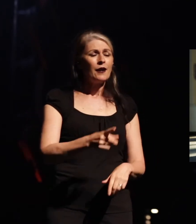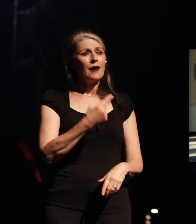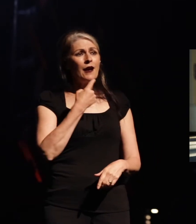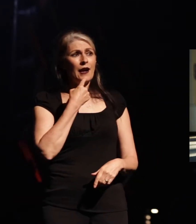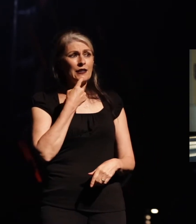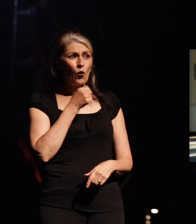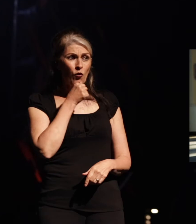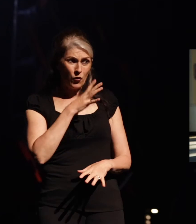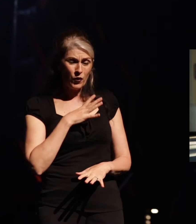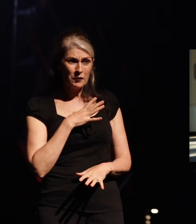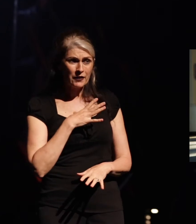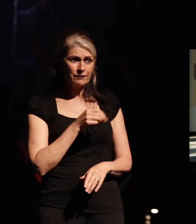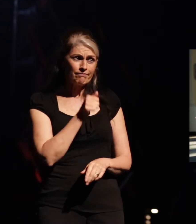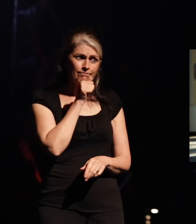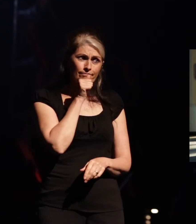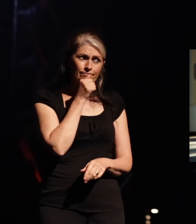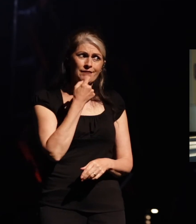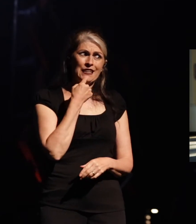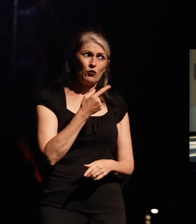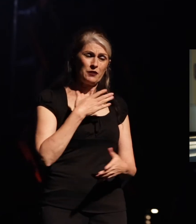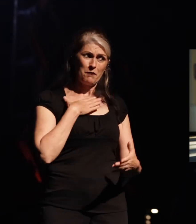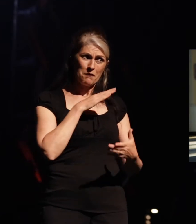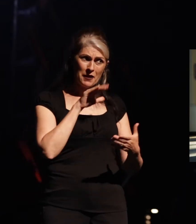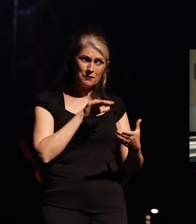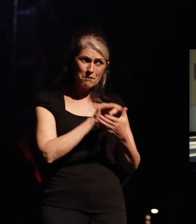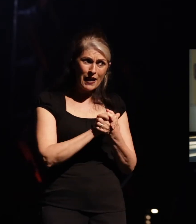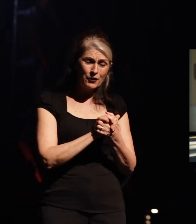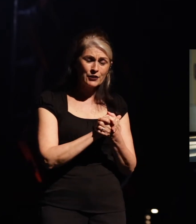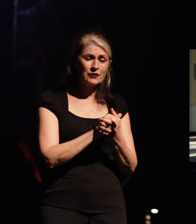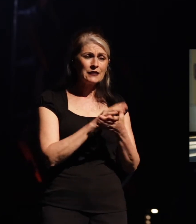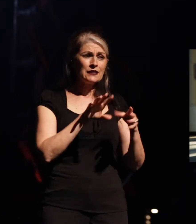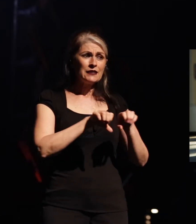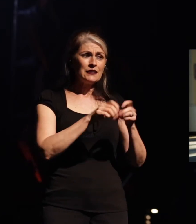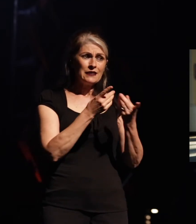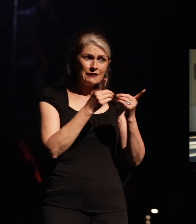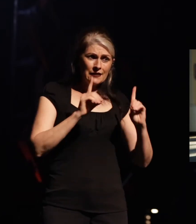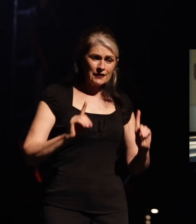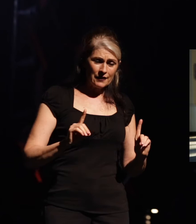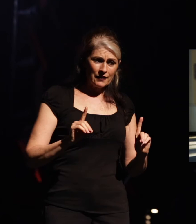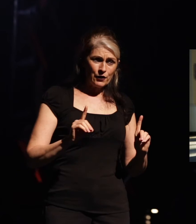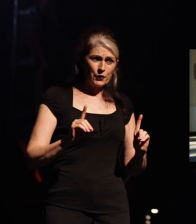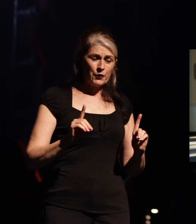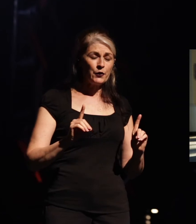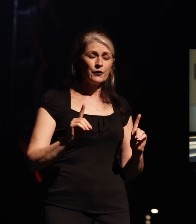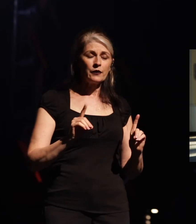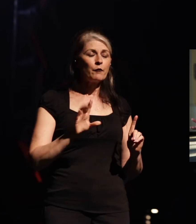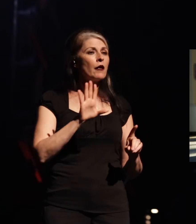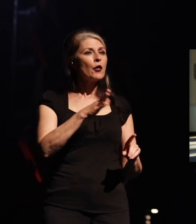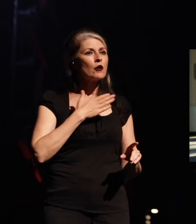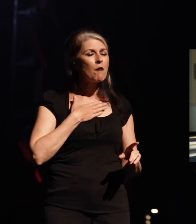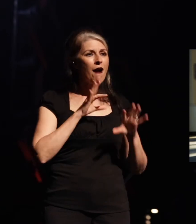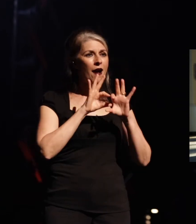that my marriage was breaking up, and they were family friends because